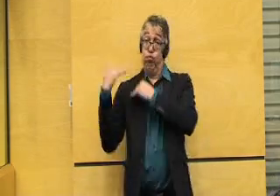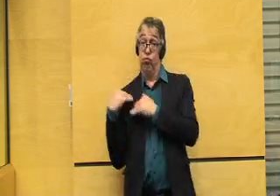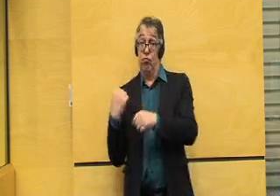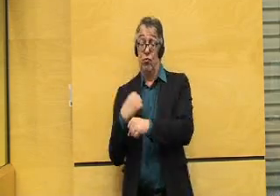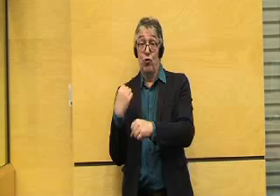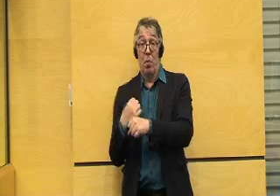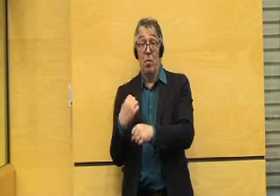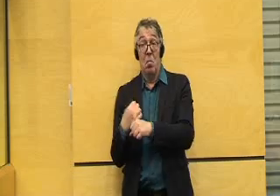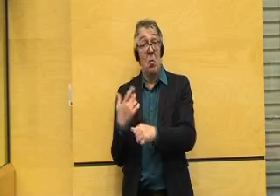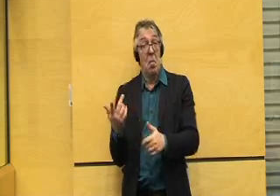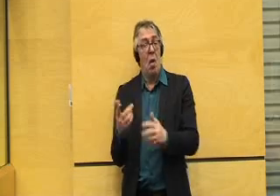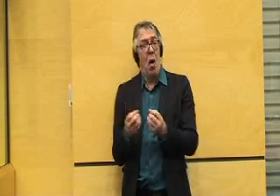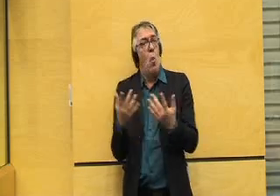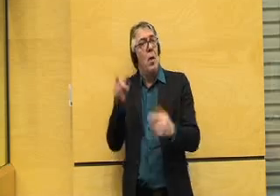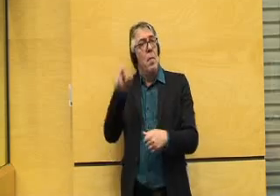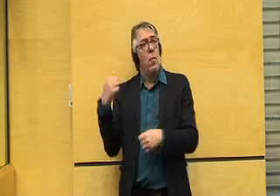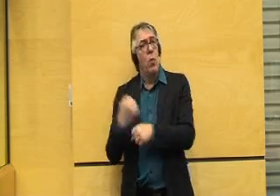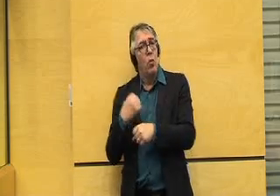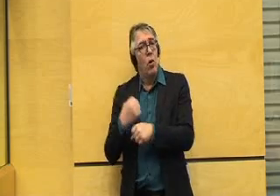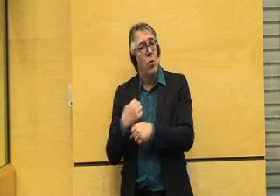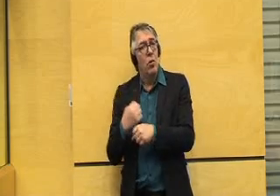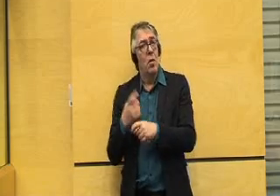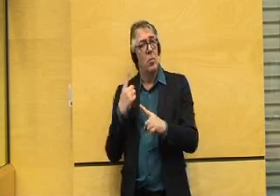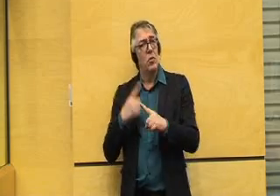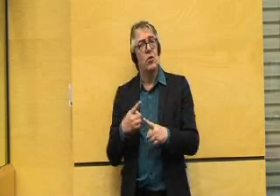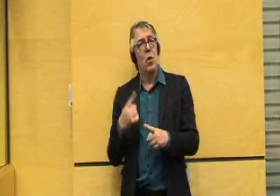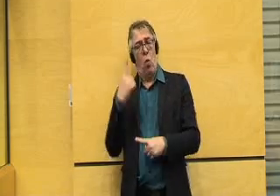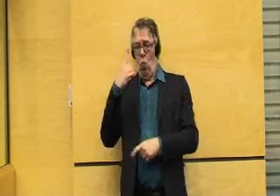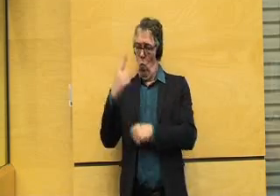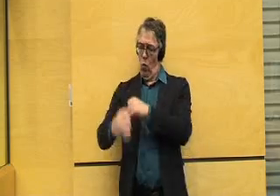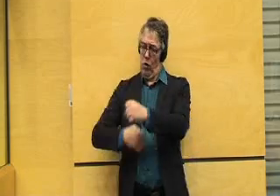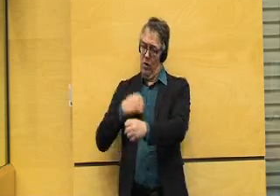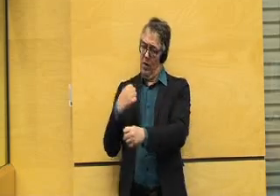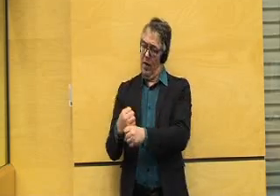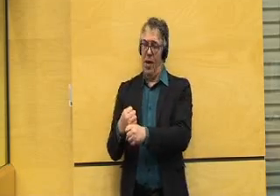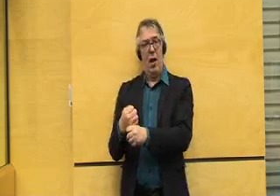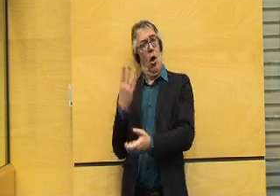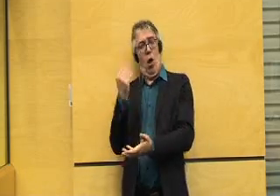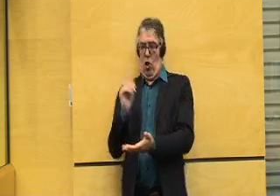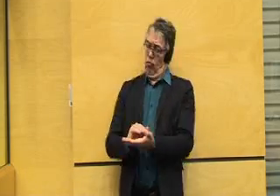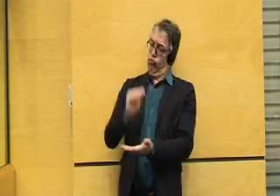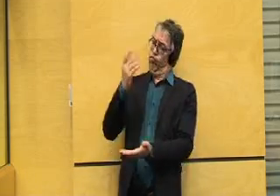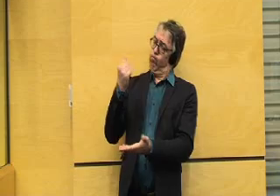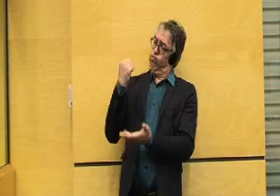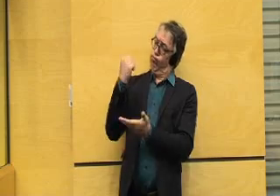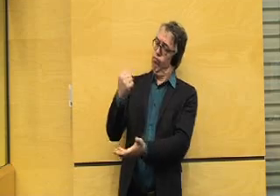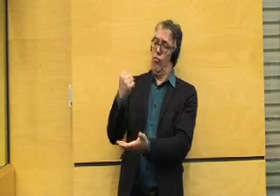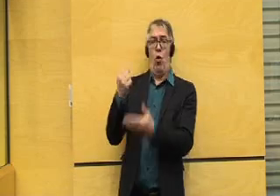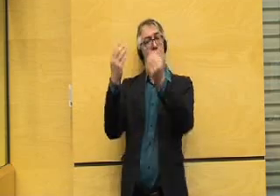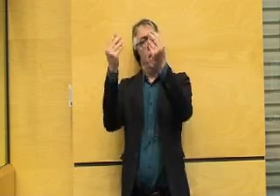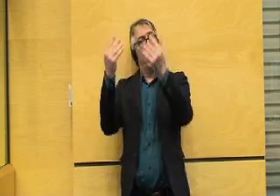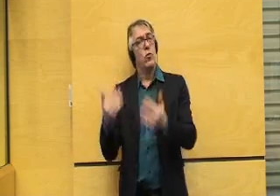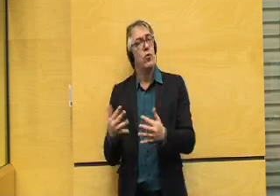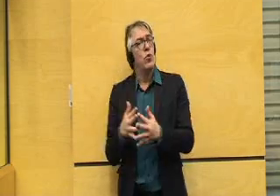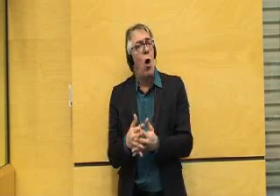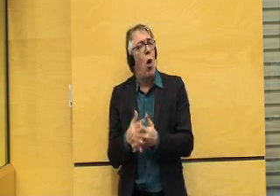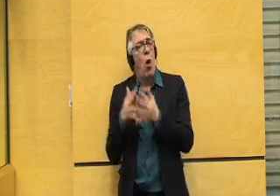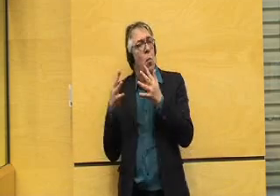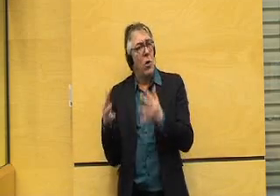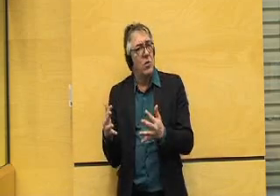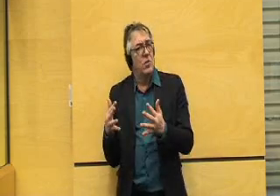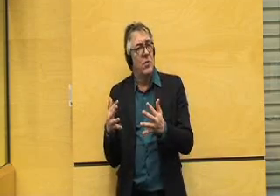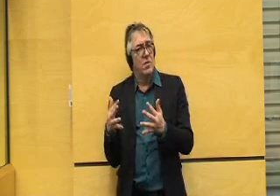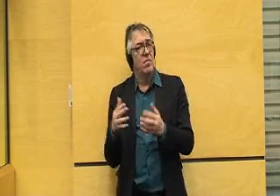its annual budget, how much money is invested to enable it to help persons with disabilities protect themselves